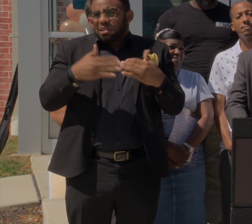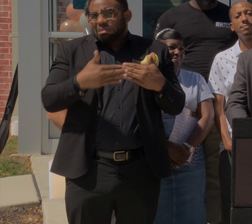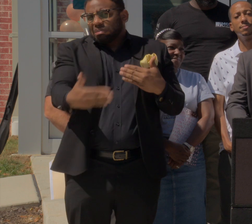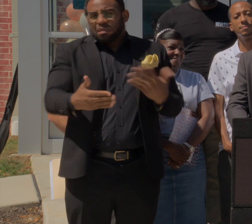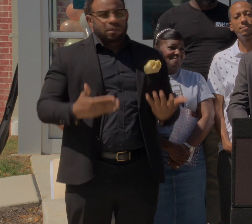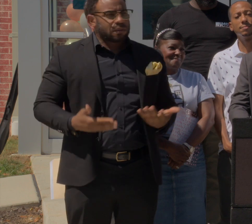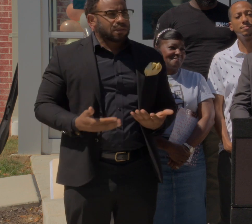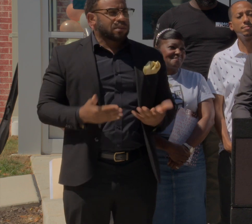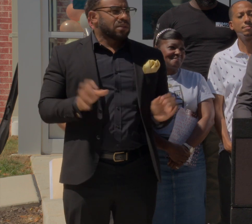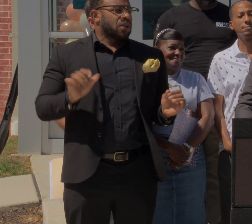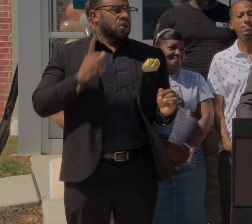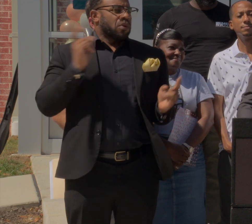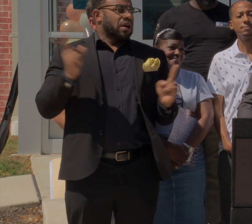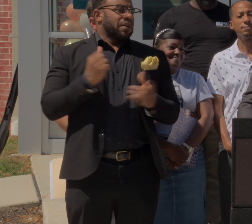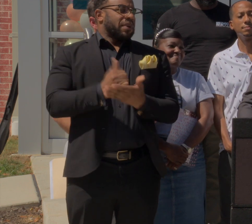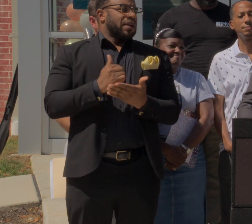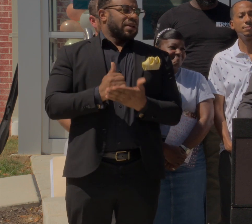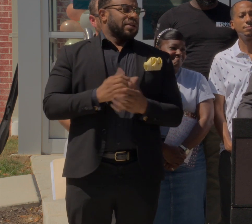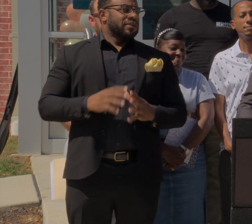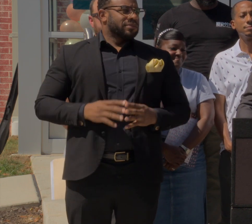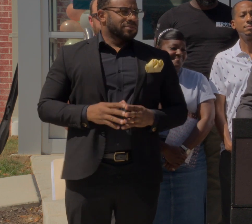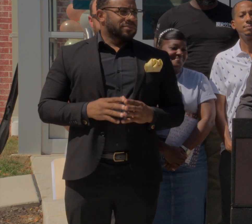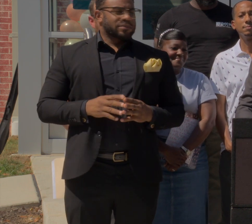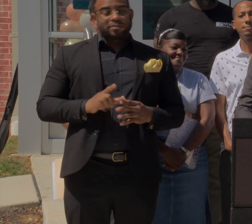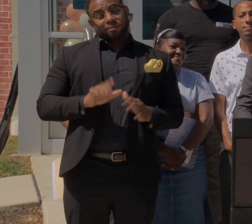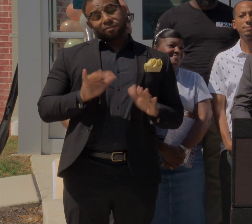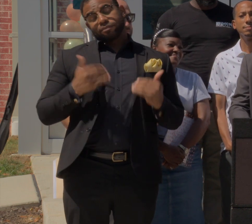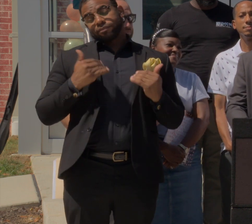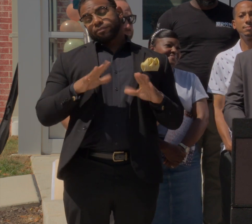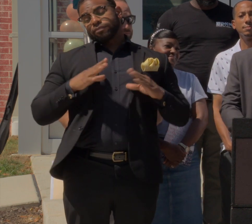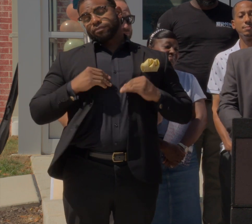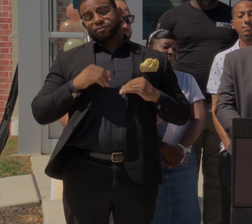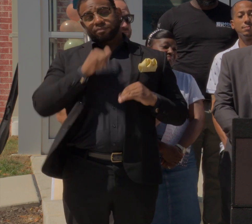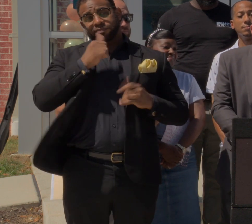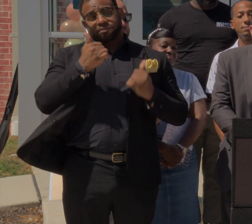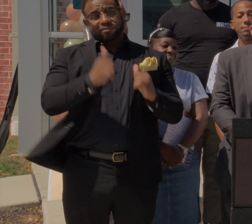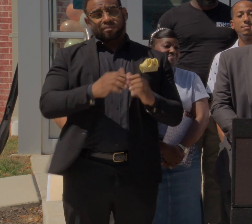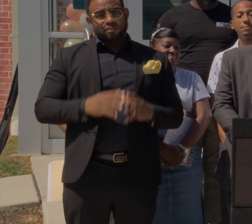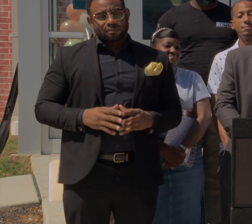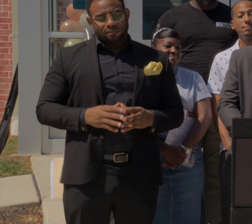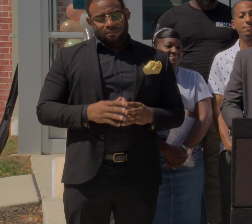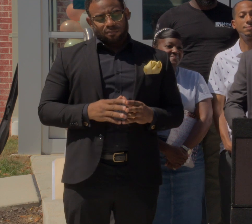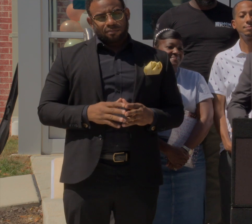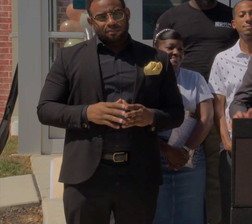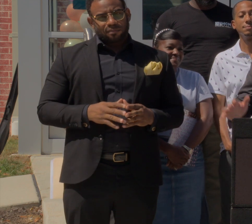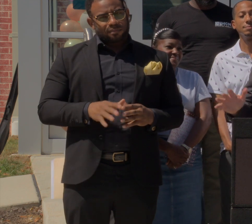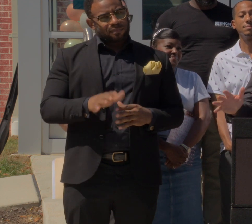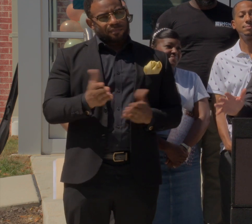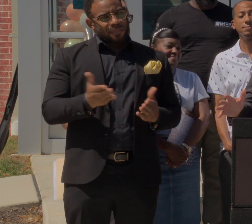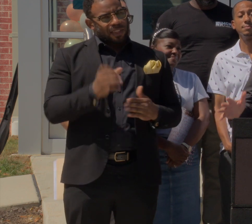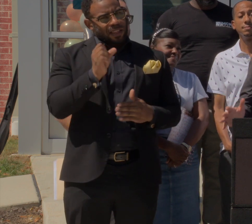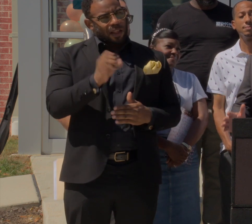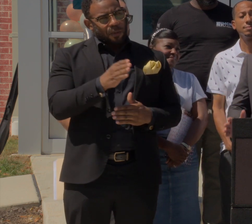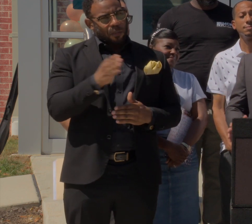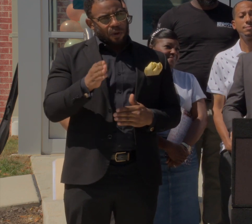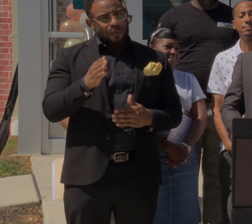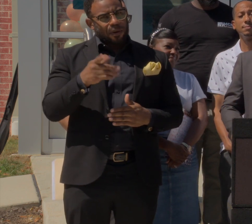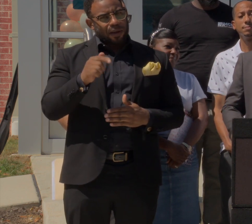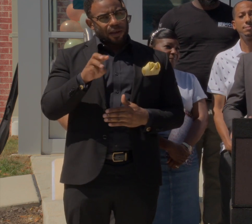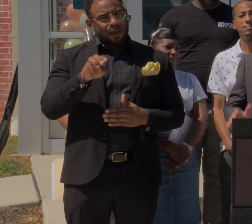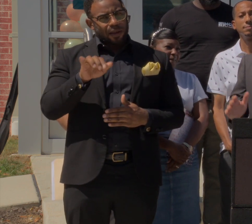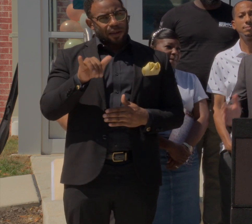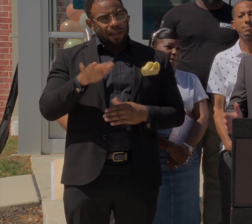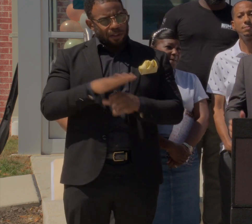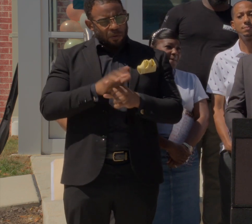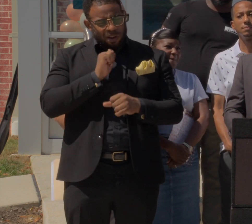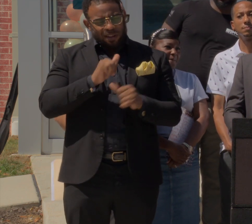change and no one's coming to help, so you might as well not try. And here in the South Baltimore Gateway District, we